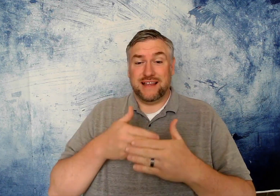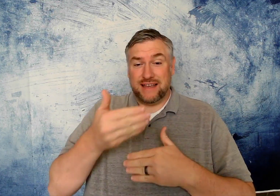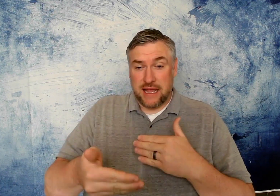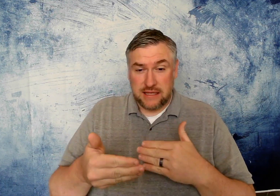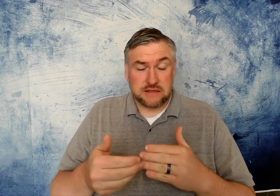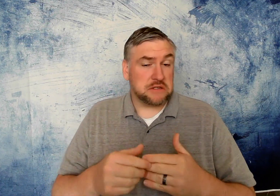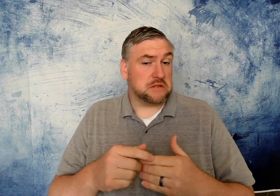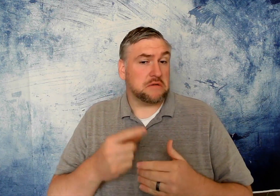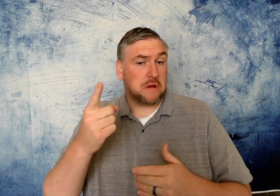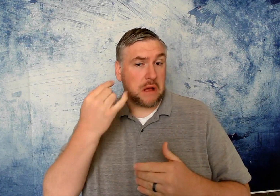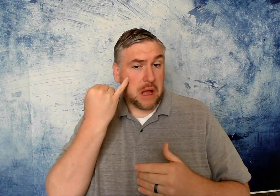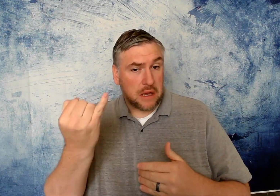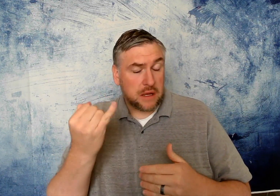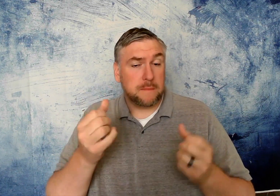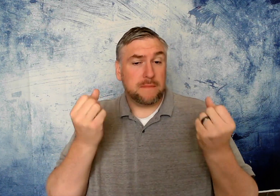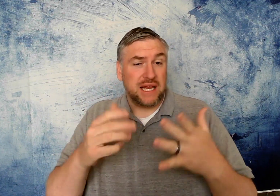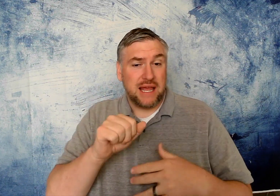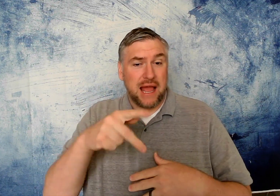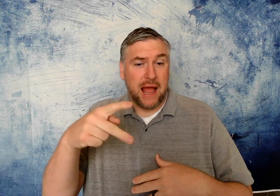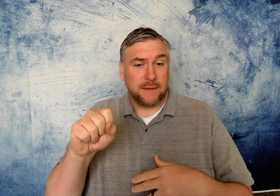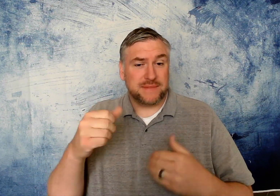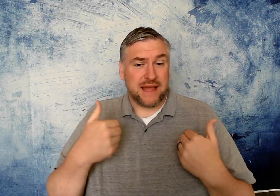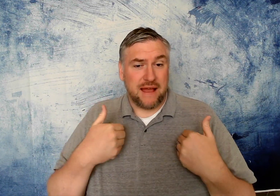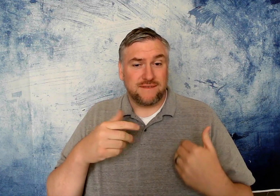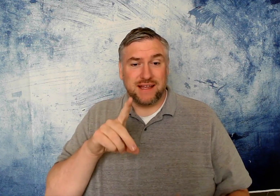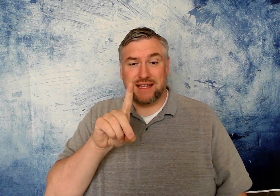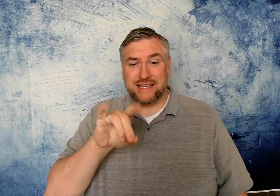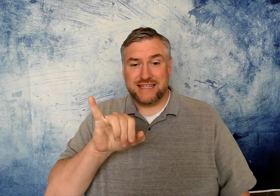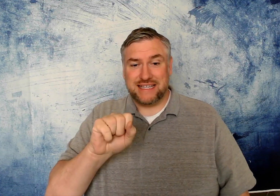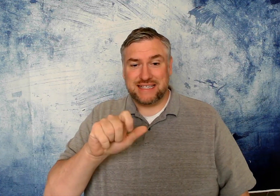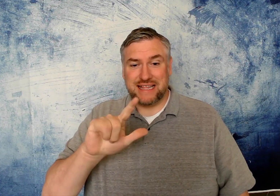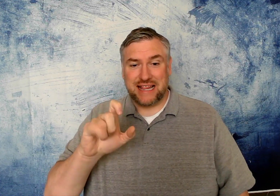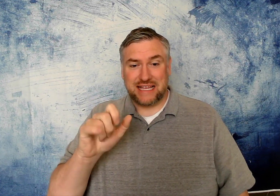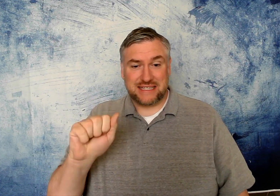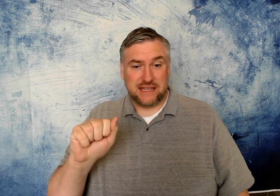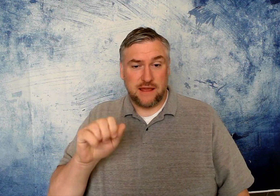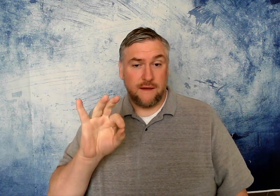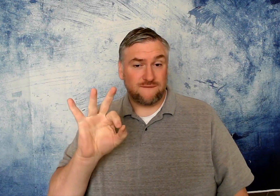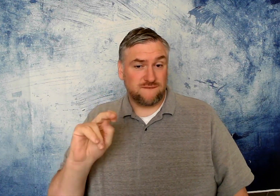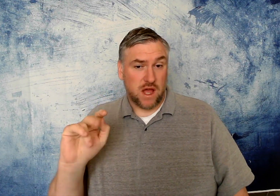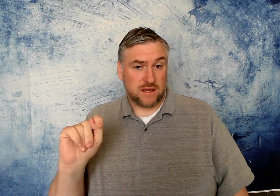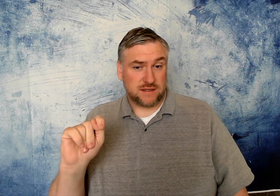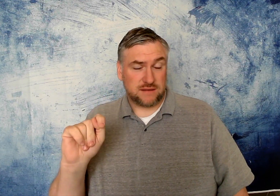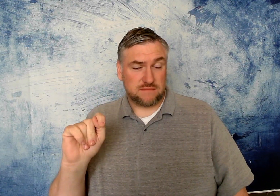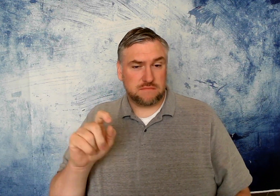Helps that situation so much. Next, an idea is that many apps have a dyslexia font